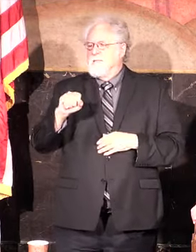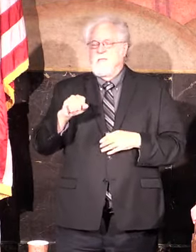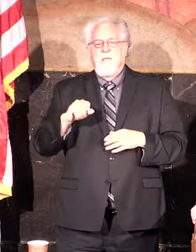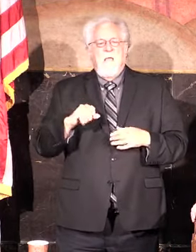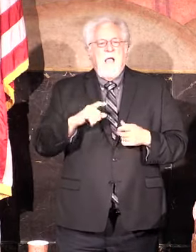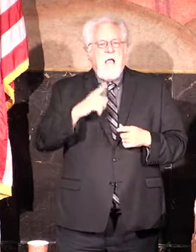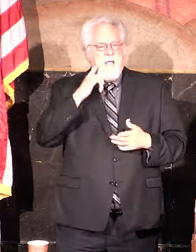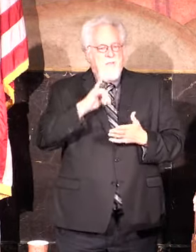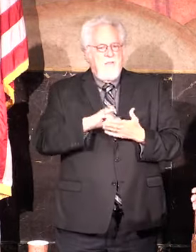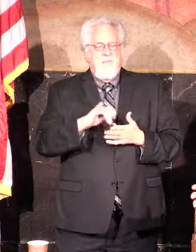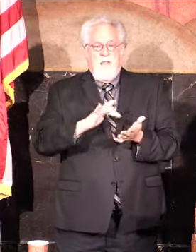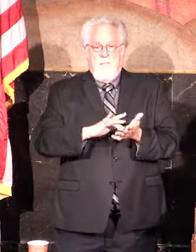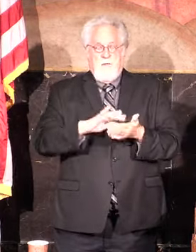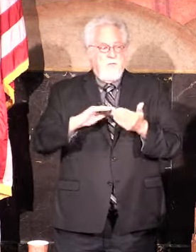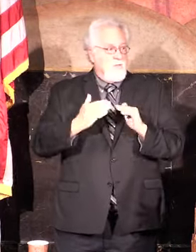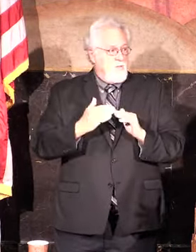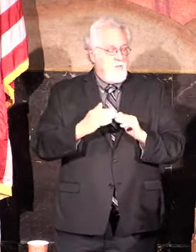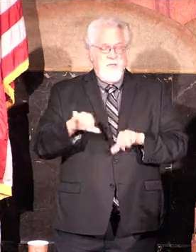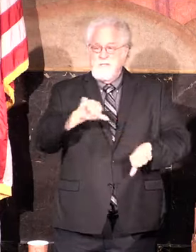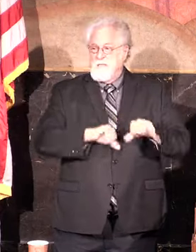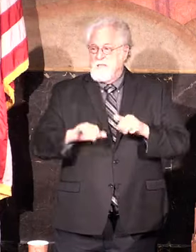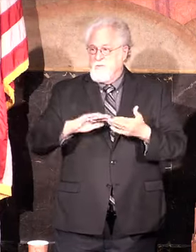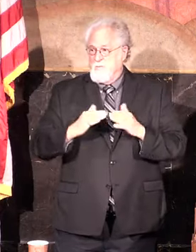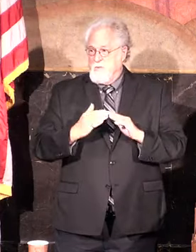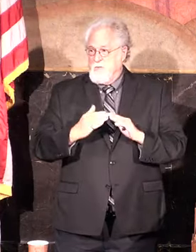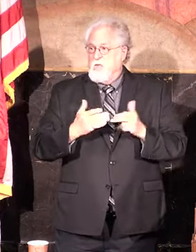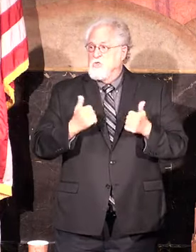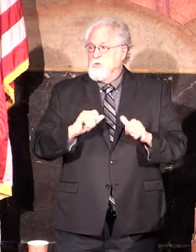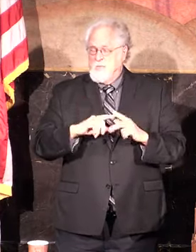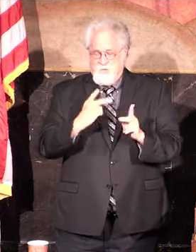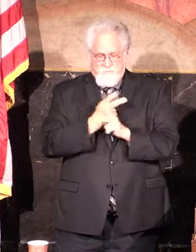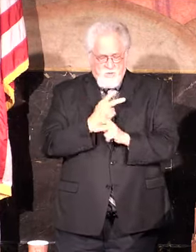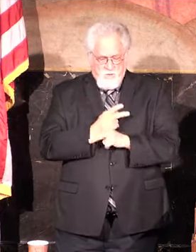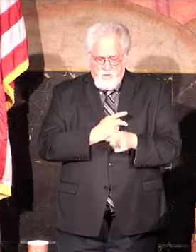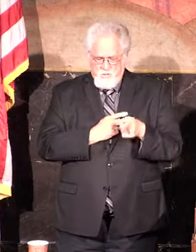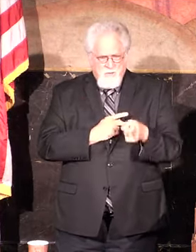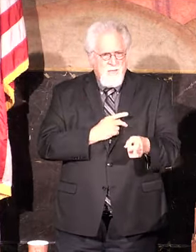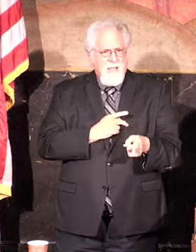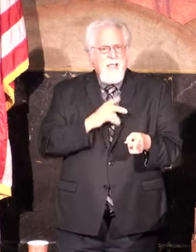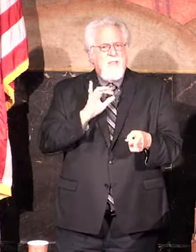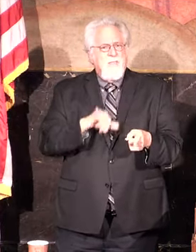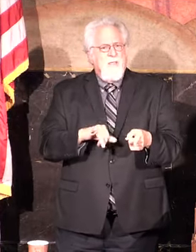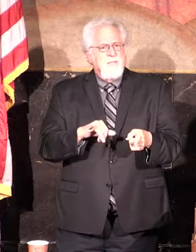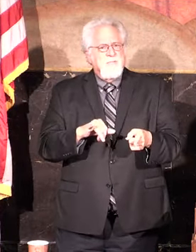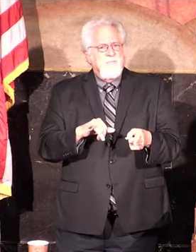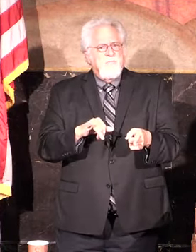I think the medical community, the scientific community, is really trying to figure out whether that is in fact